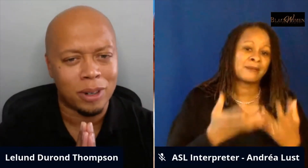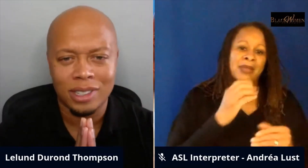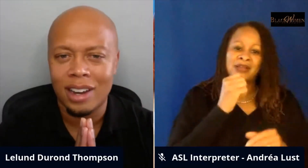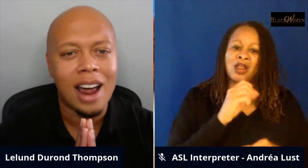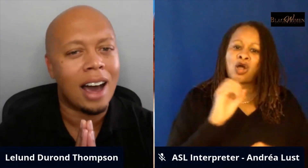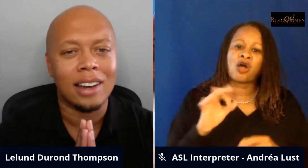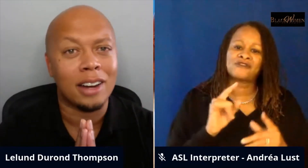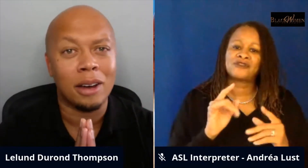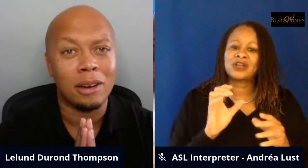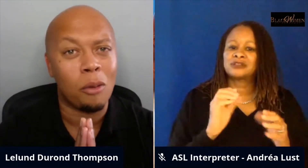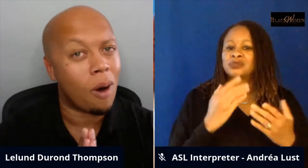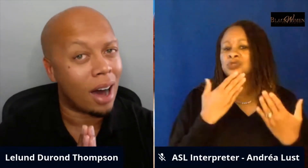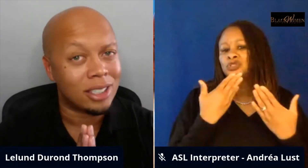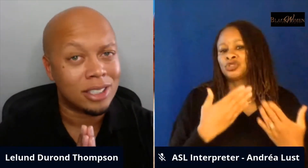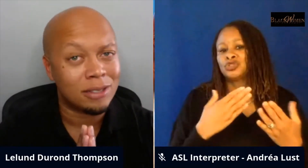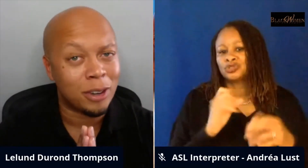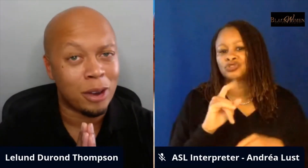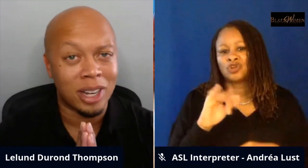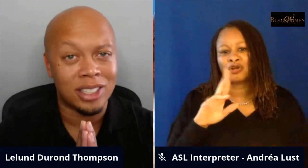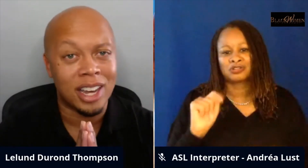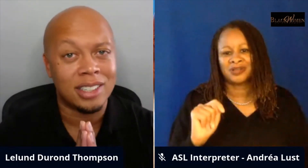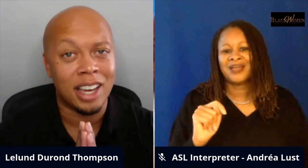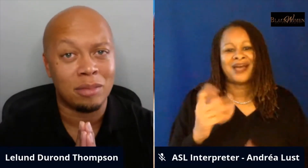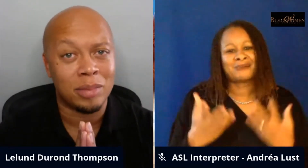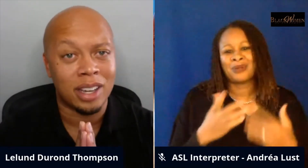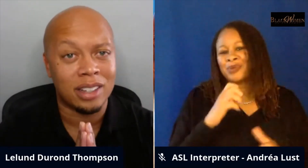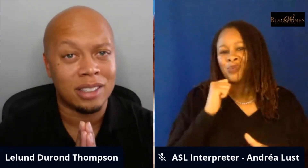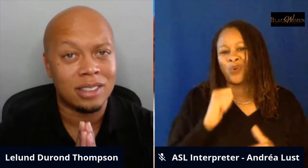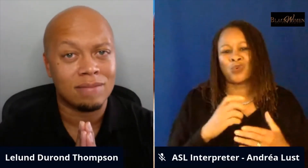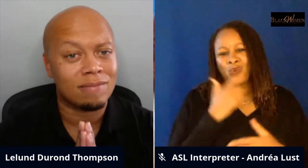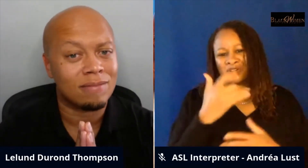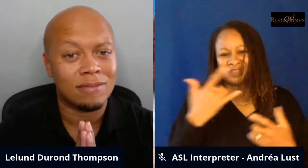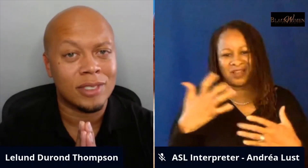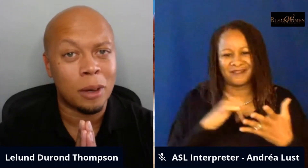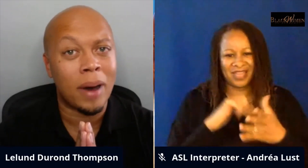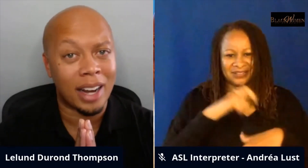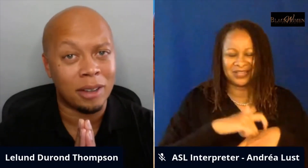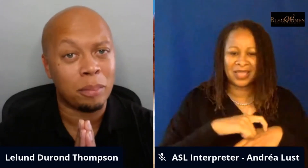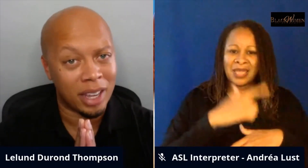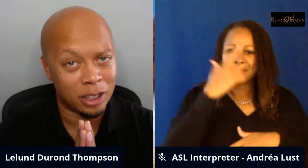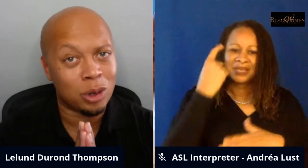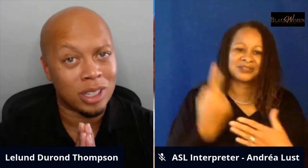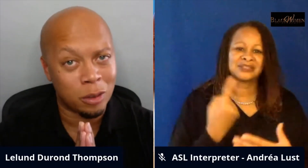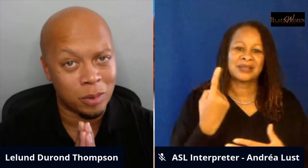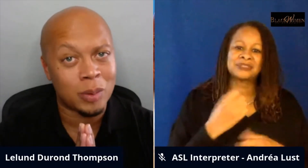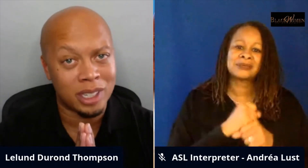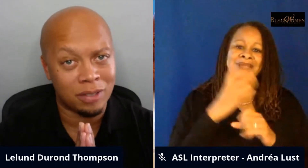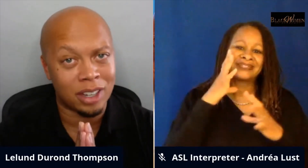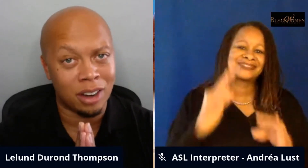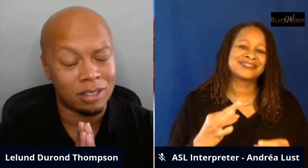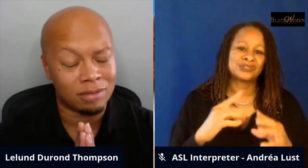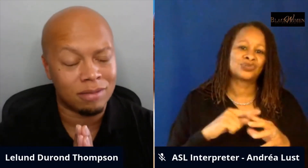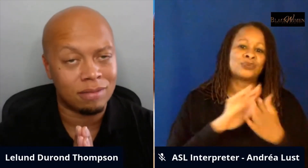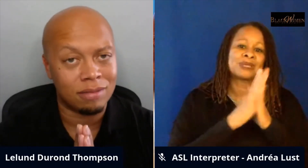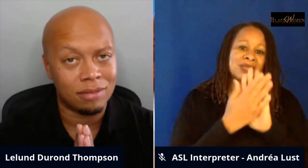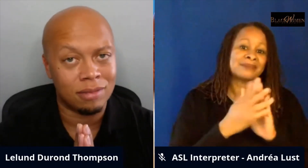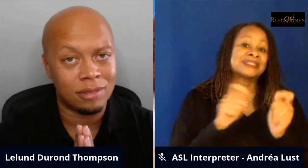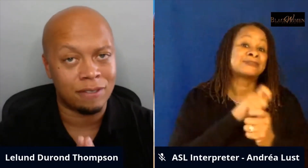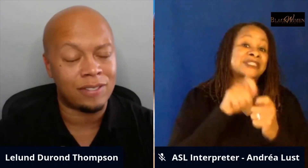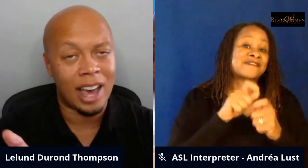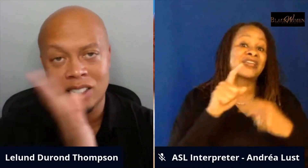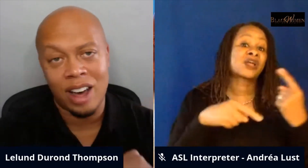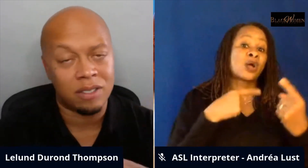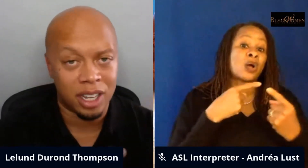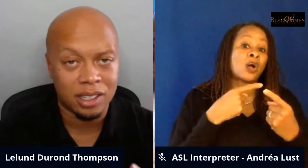casting person, not gonna watch very much of that tape because somebody made the choice to be specific on